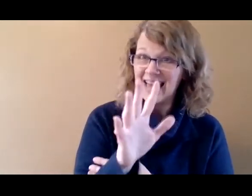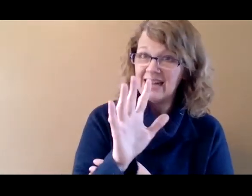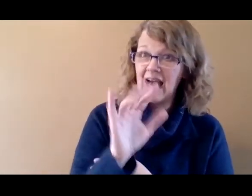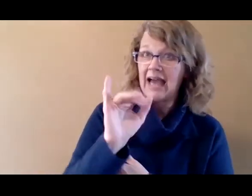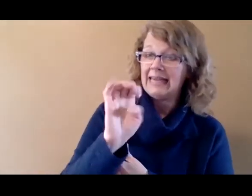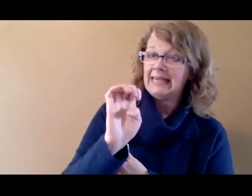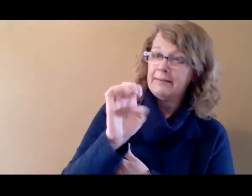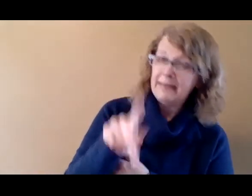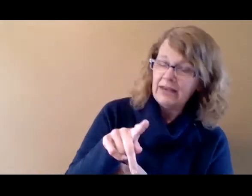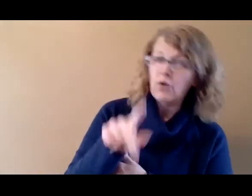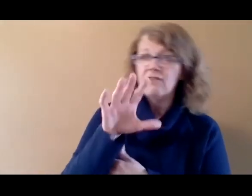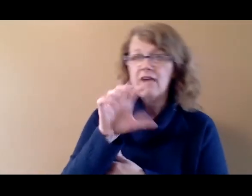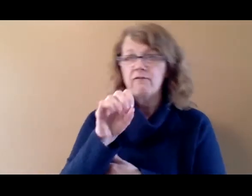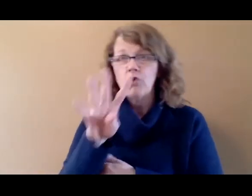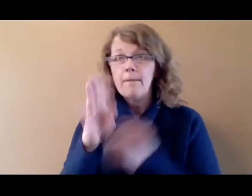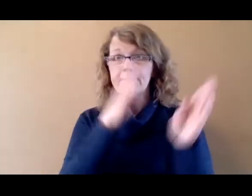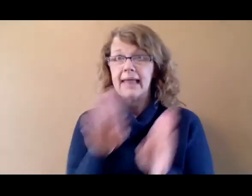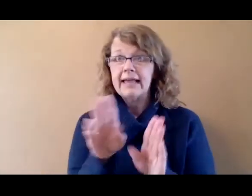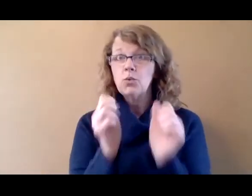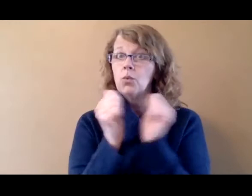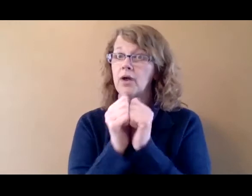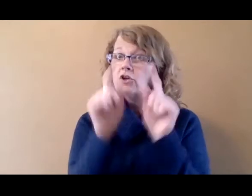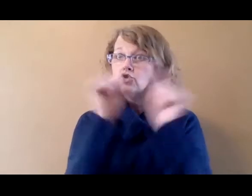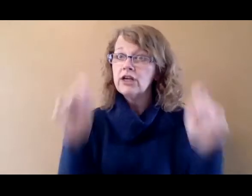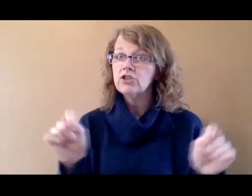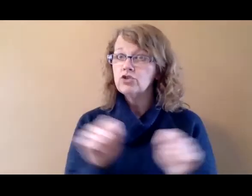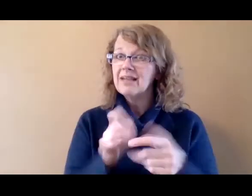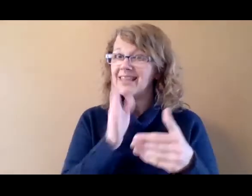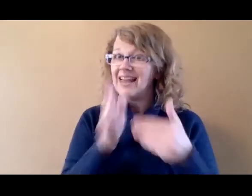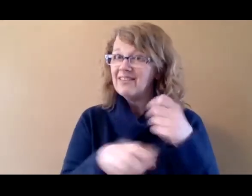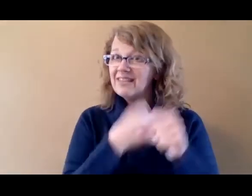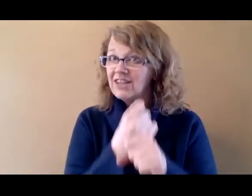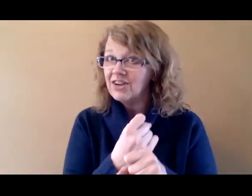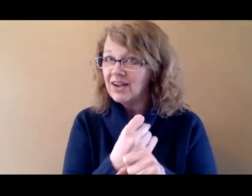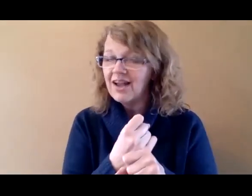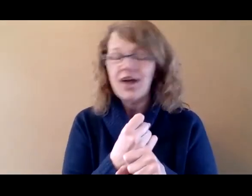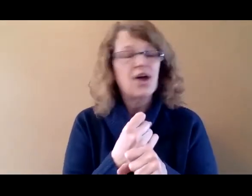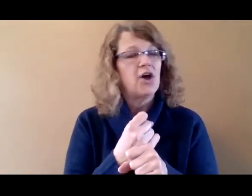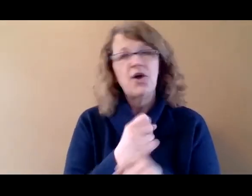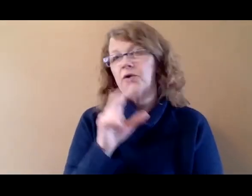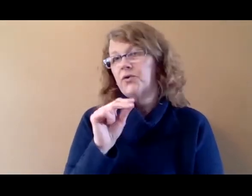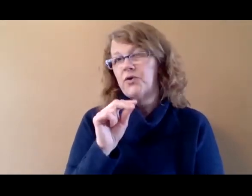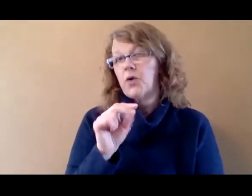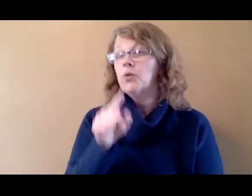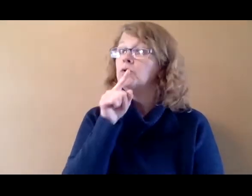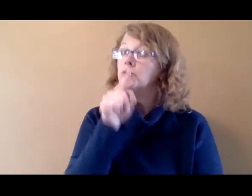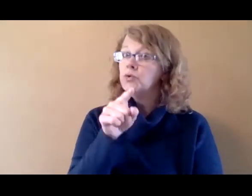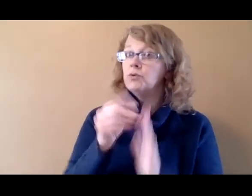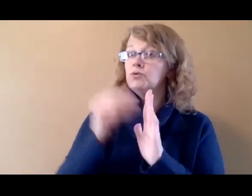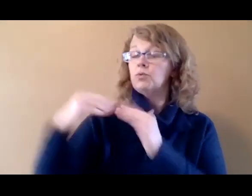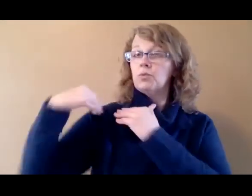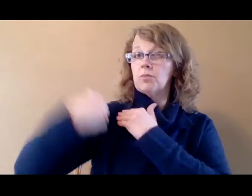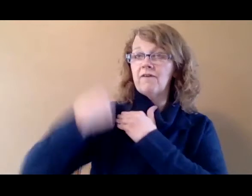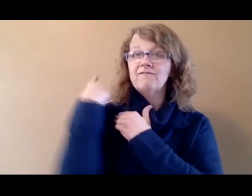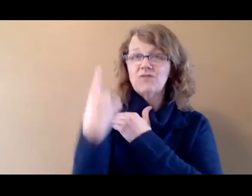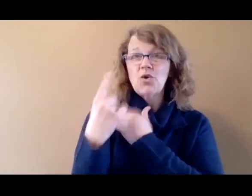504 plans, with their transcripts at the end of the year, and they do not. You as the student are responsible for getting that document, so I encourage